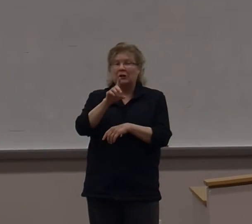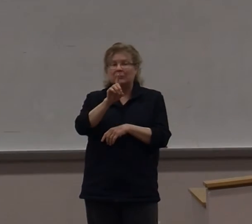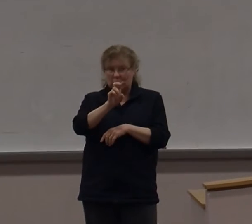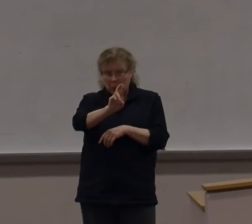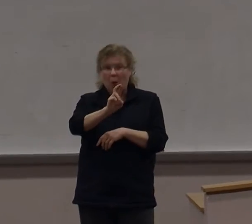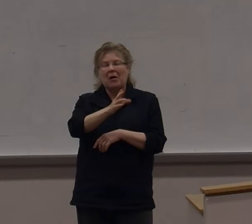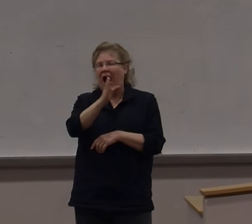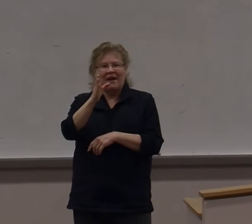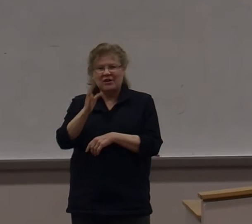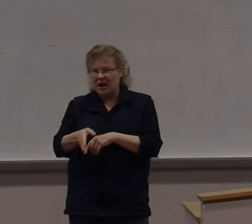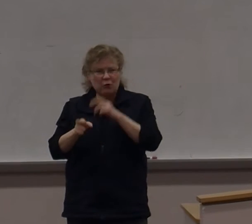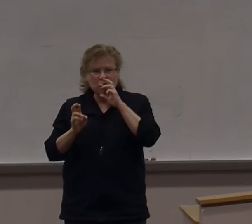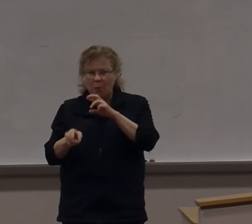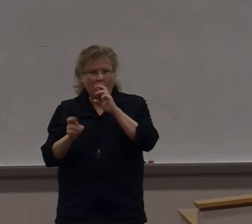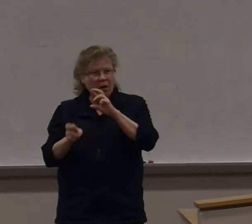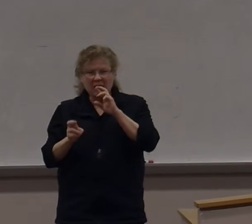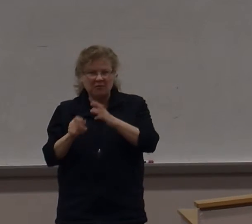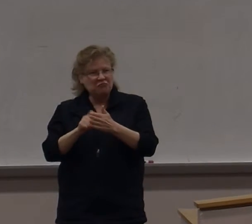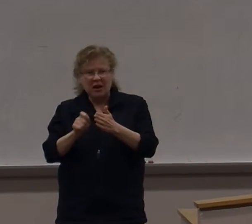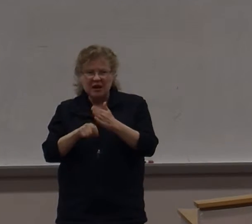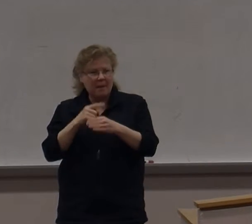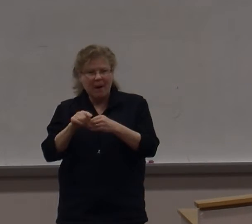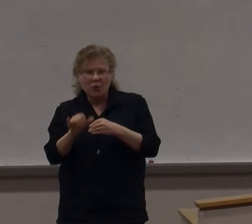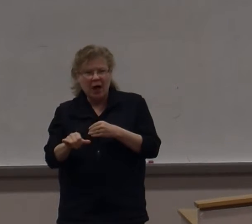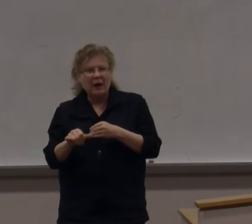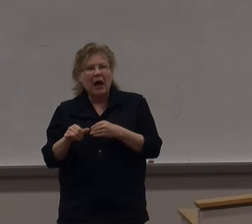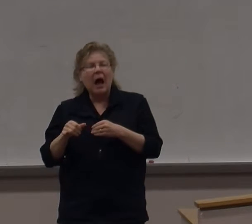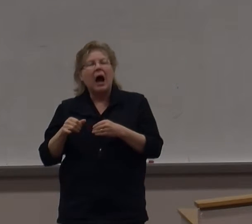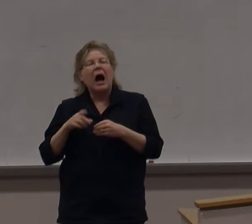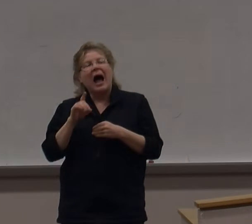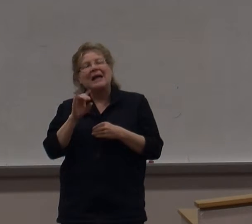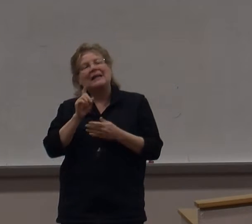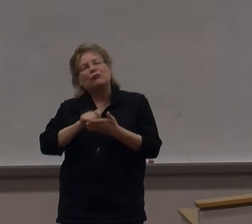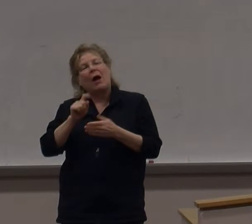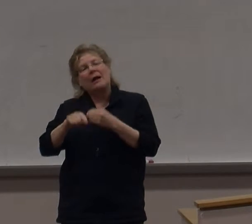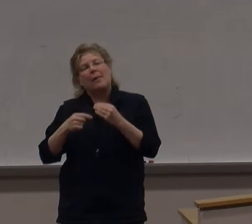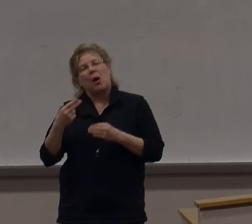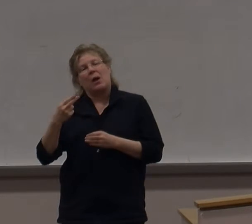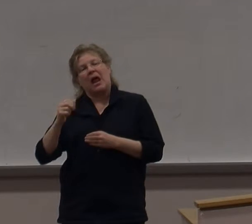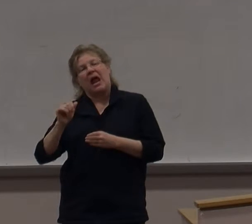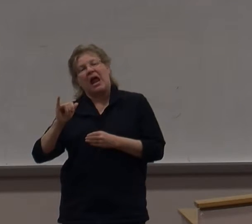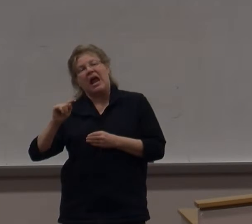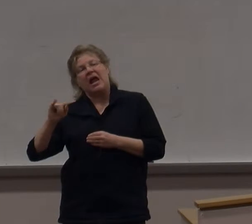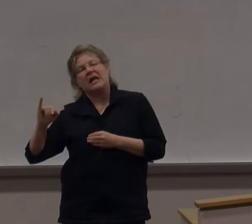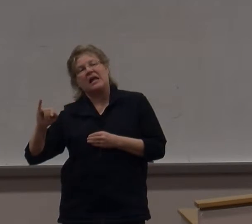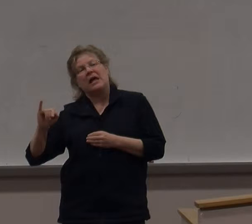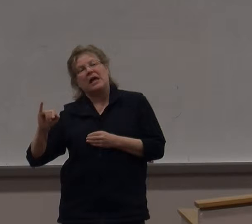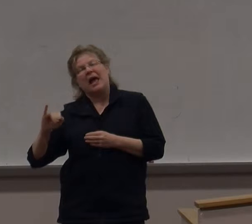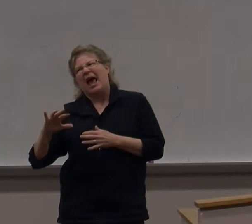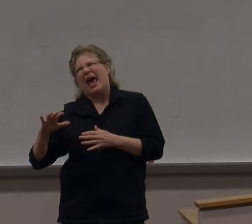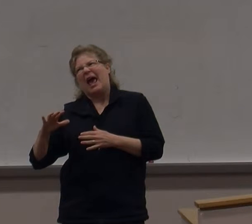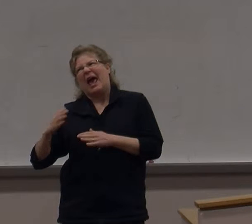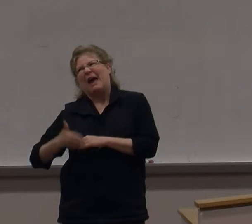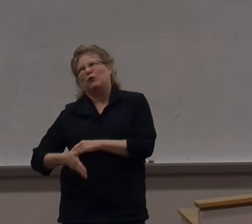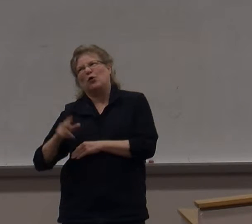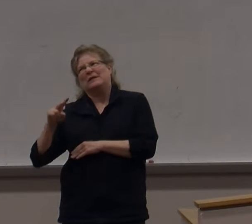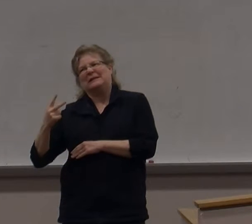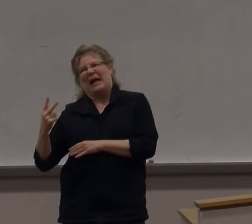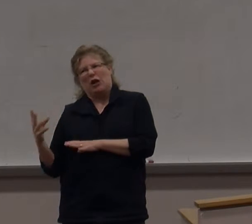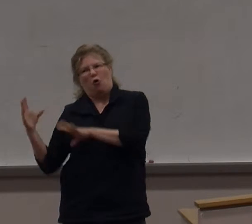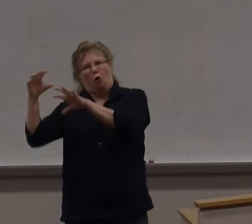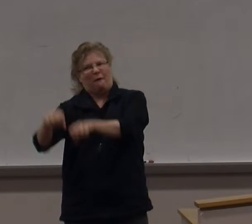reported in Haiti after the second overthrow of Aristide. And that's a very troubled